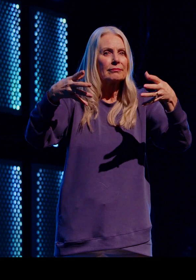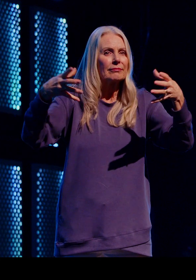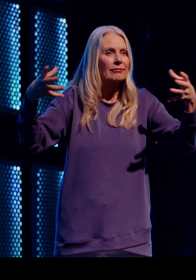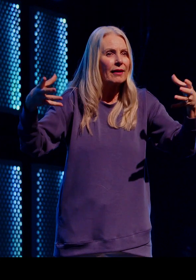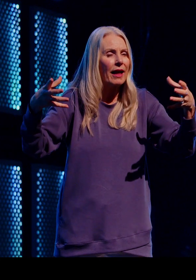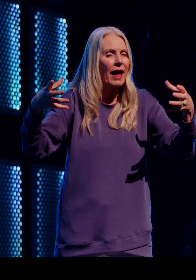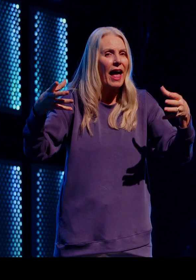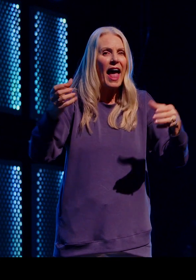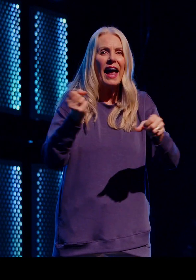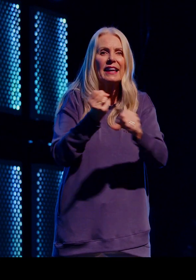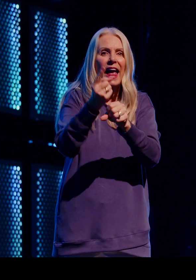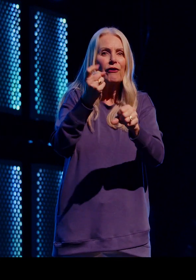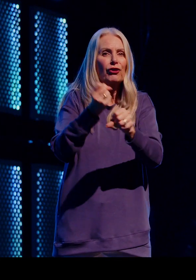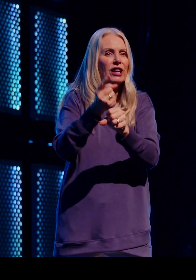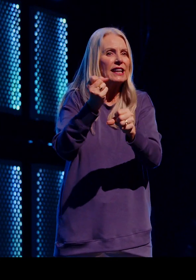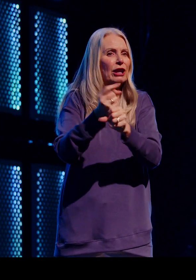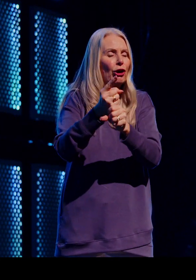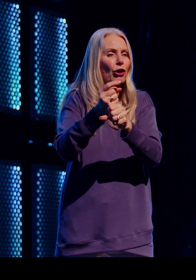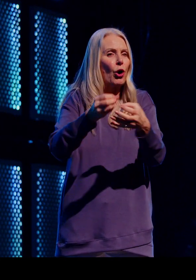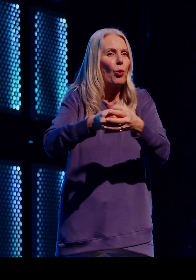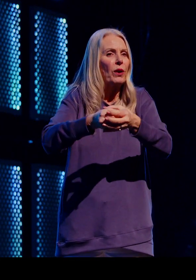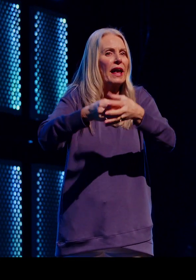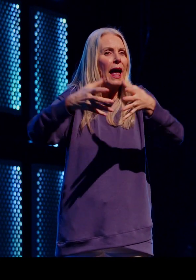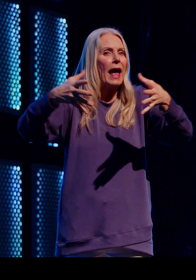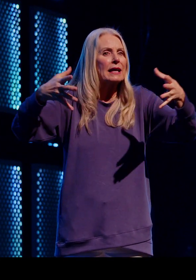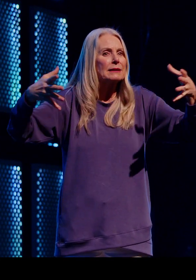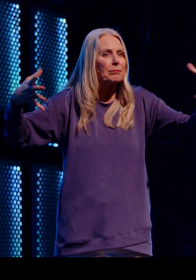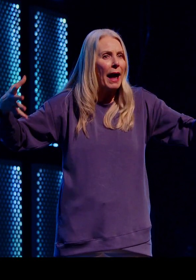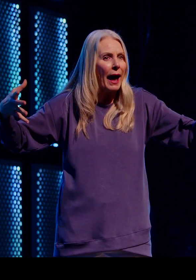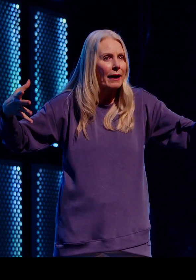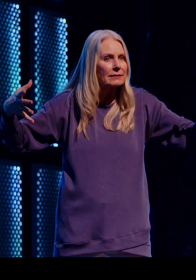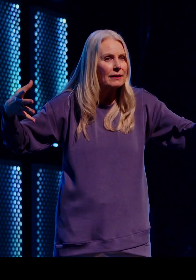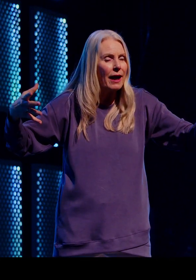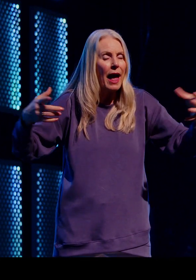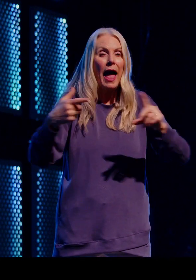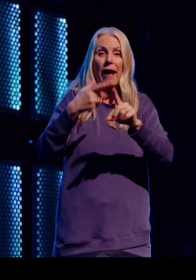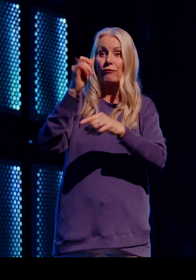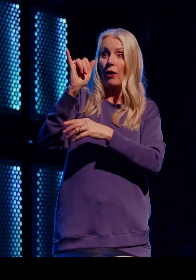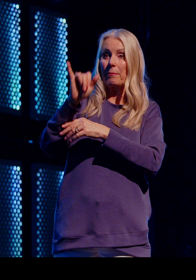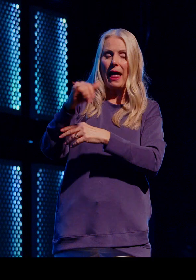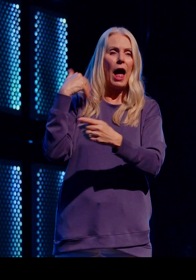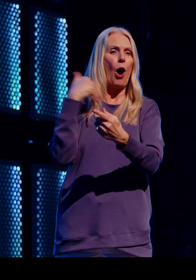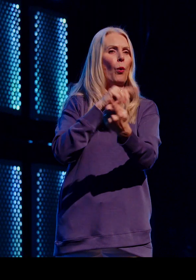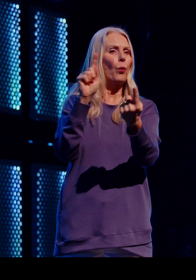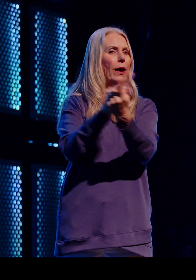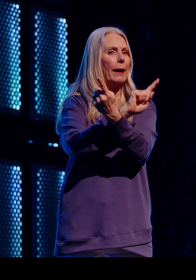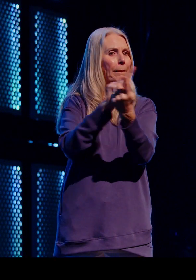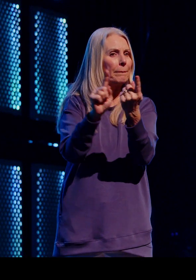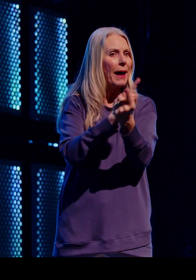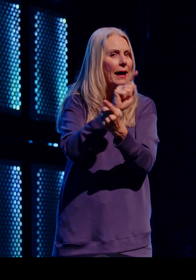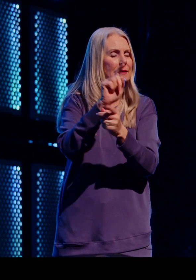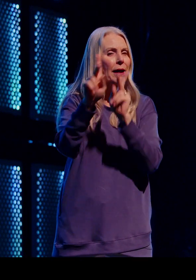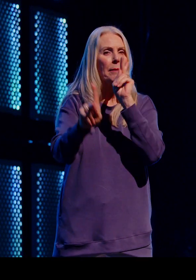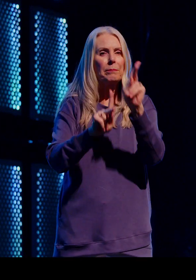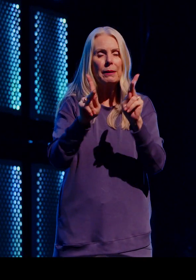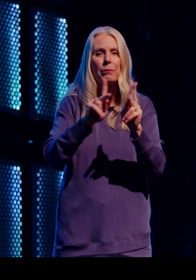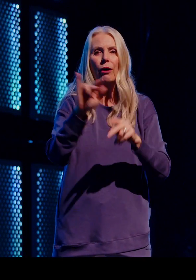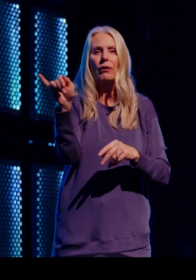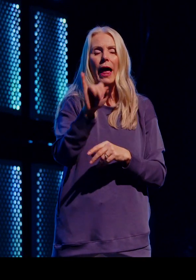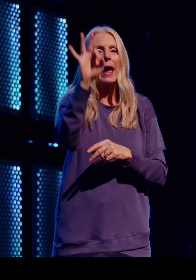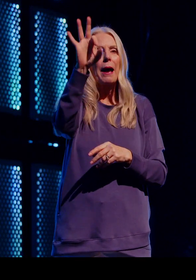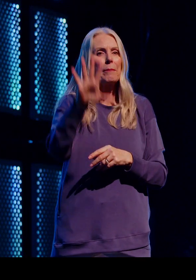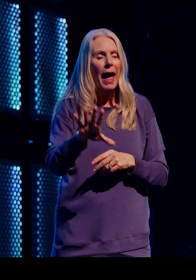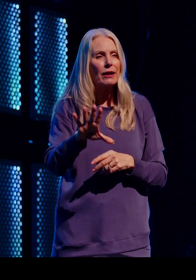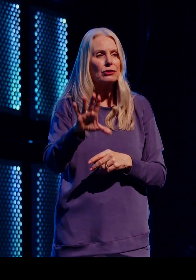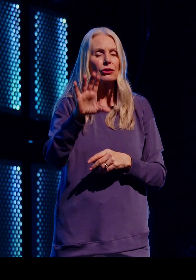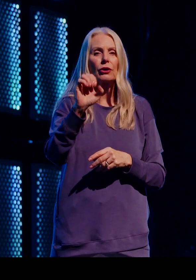at Machaca Camp, and then we just grew out of that. And from that, we got to know people like Pastor Brian or